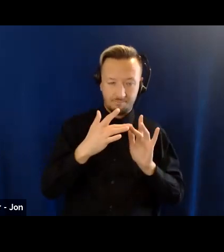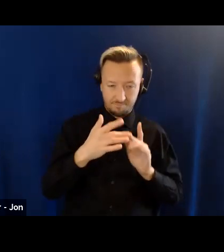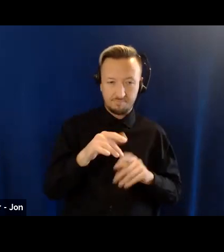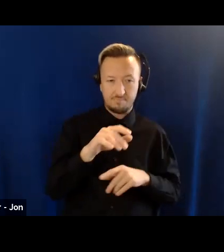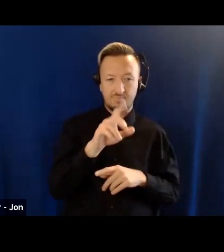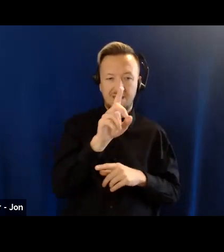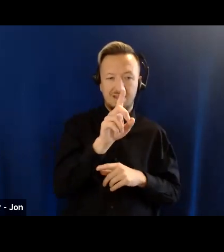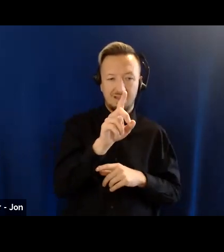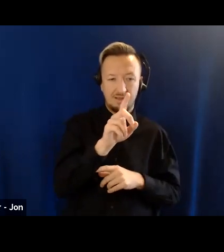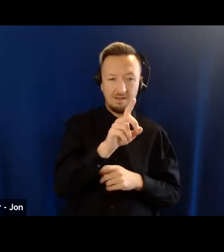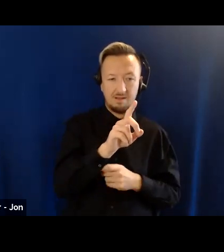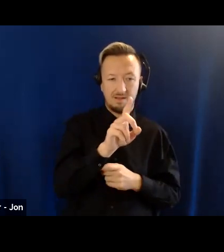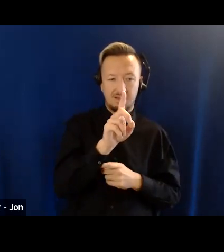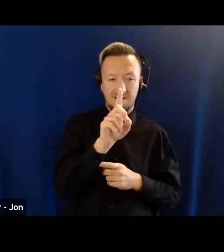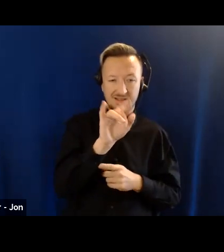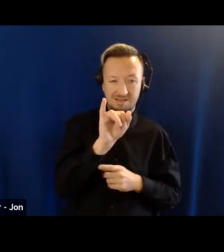directors, with an S at the end,